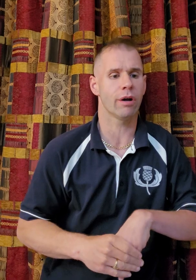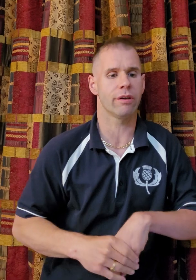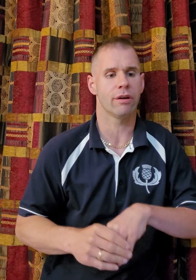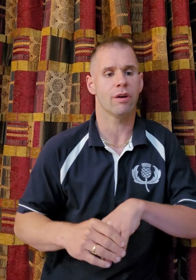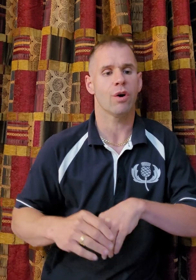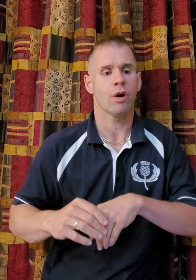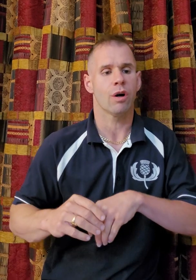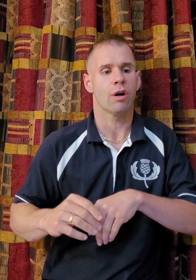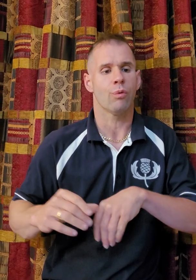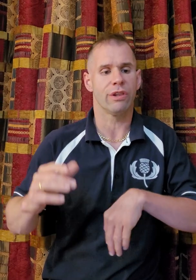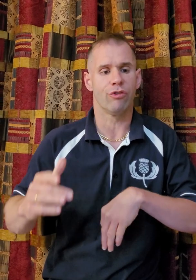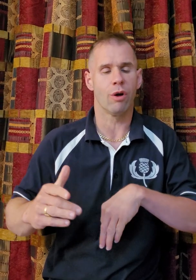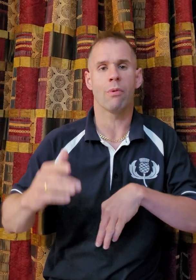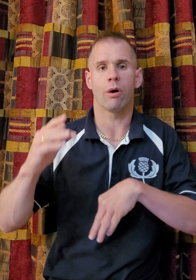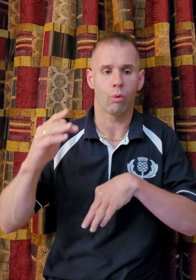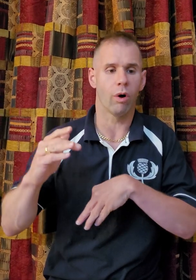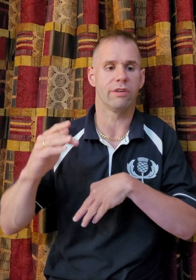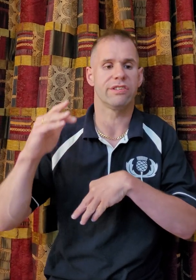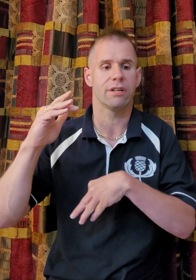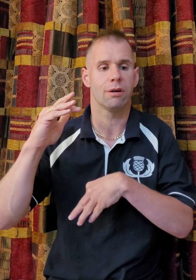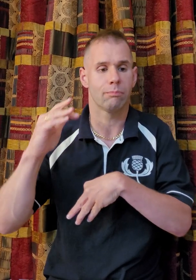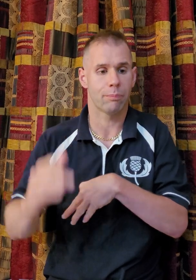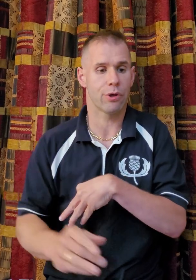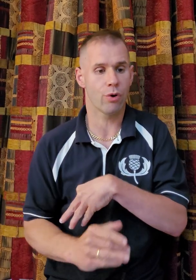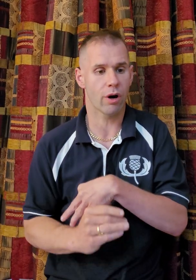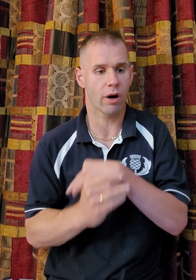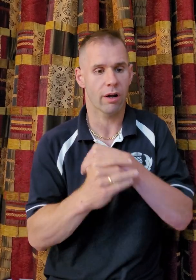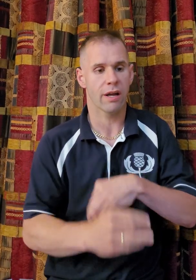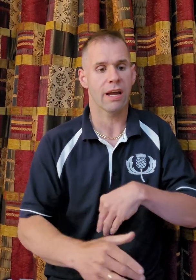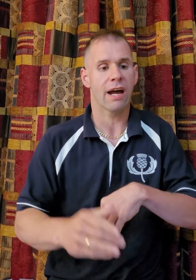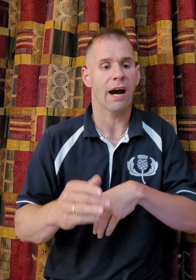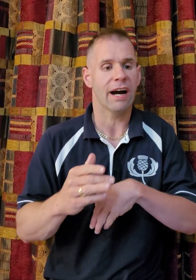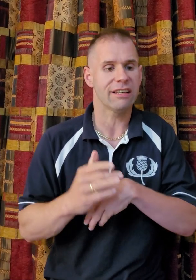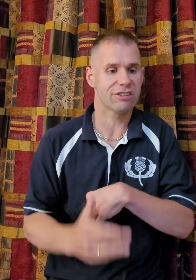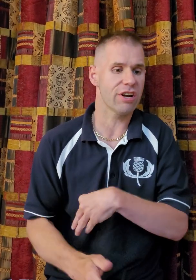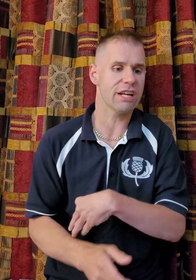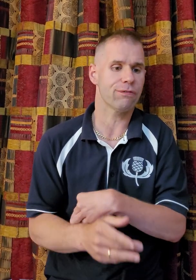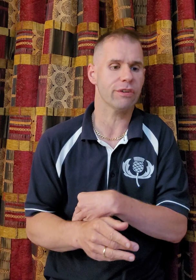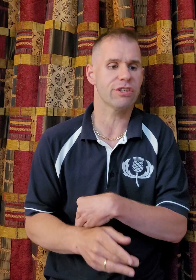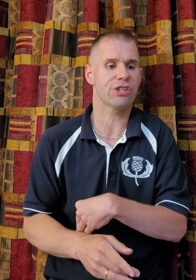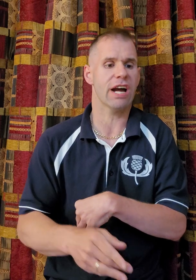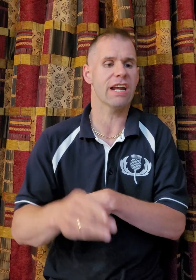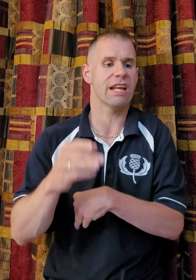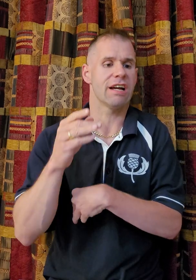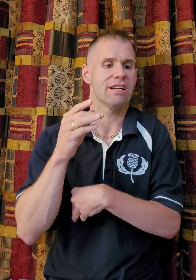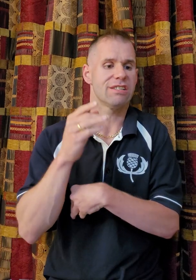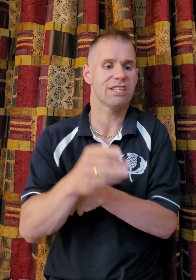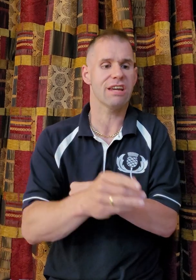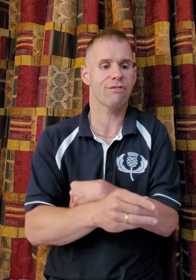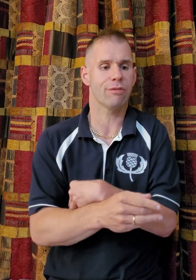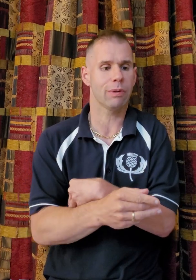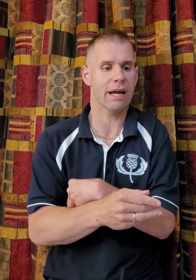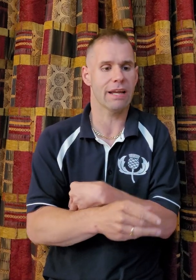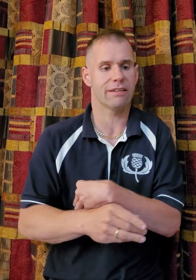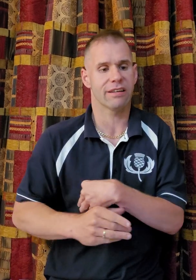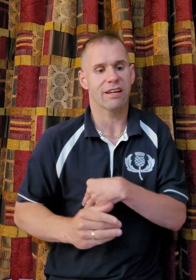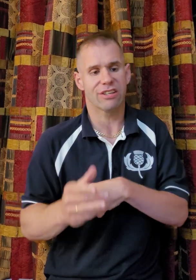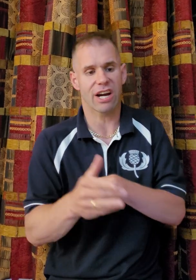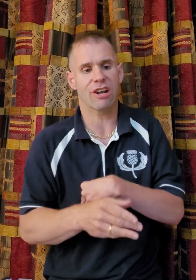1851 when the room was pure. And it's great for to shine, save the plight.